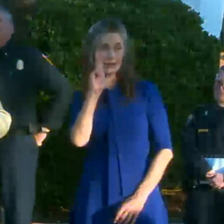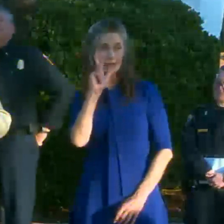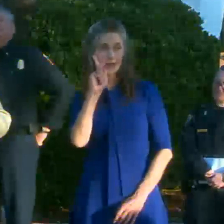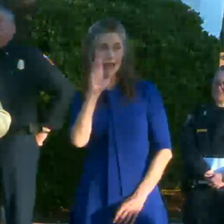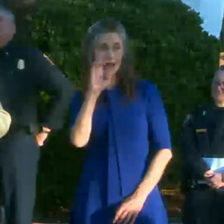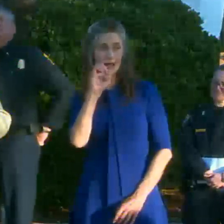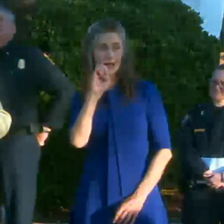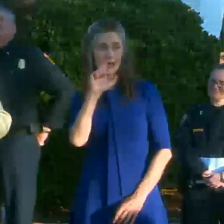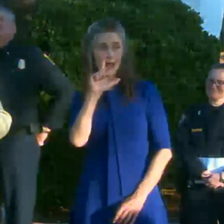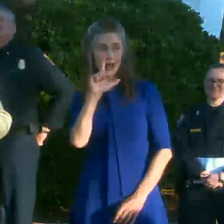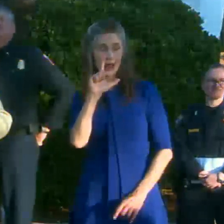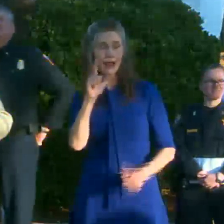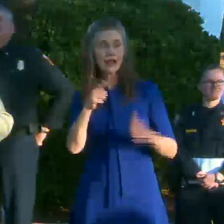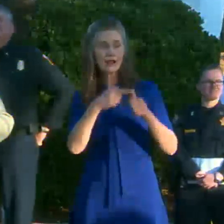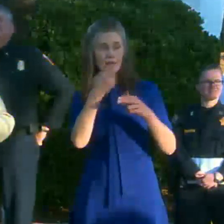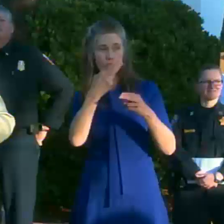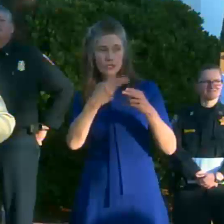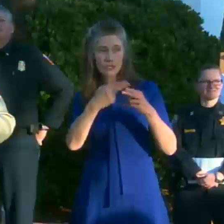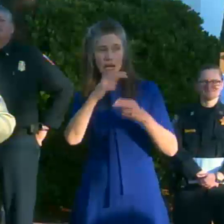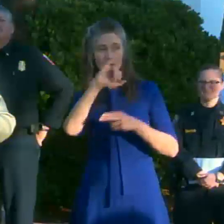B-L-E-C-K-E-L, Joseph.